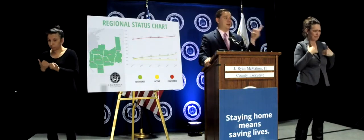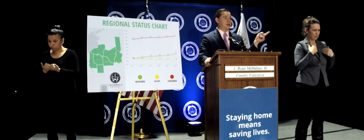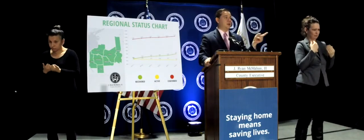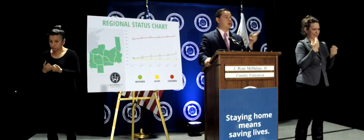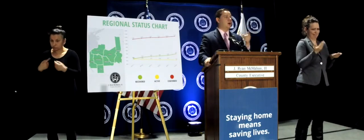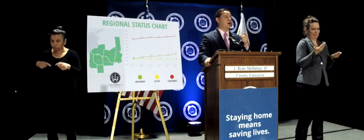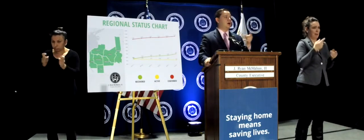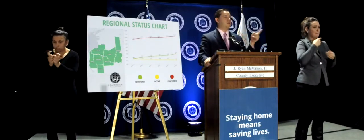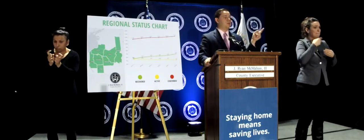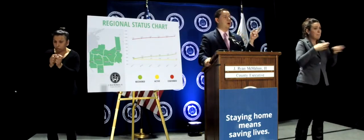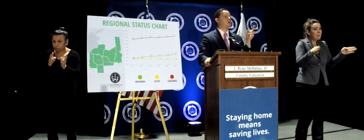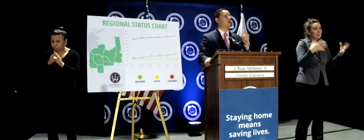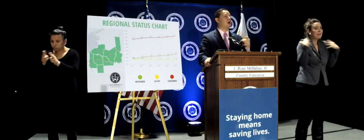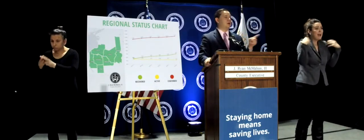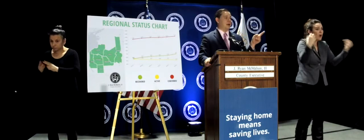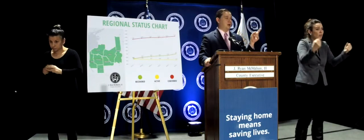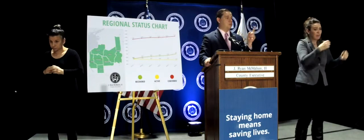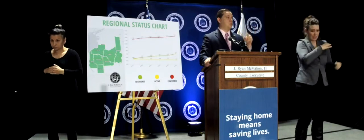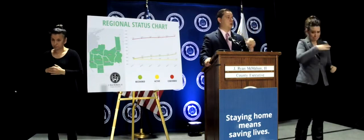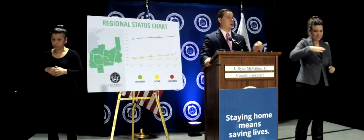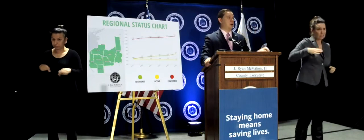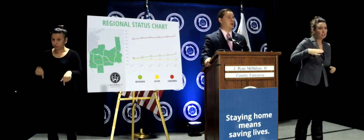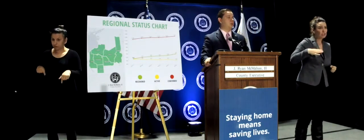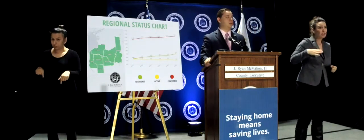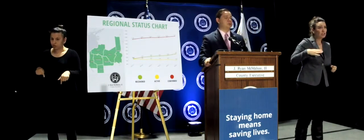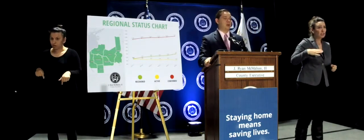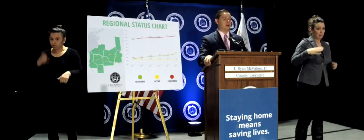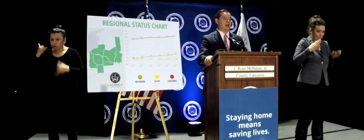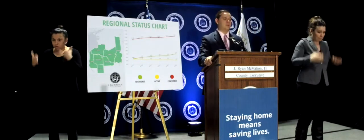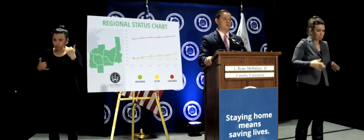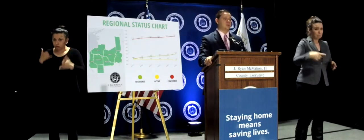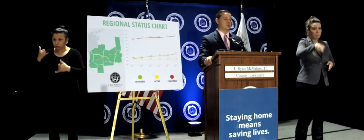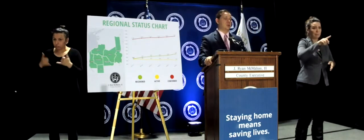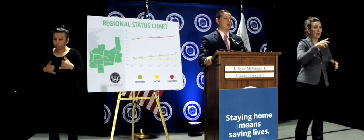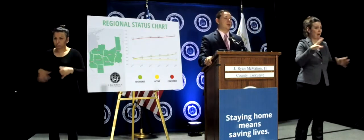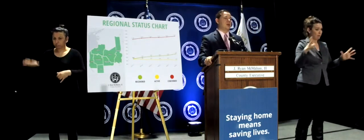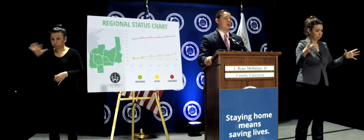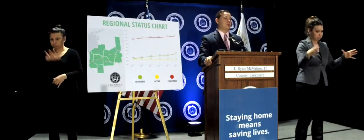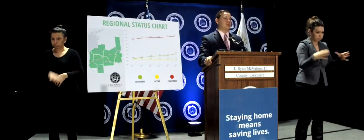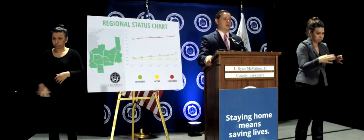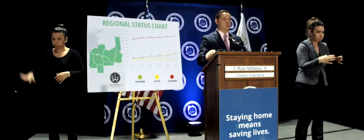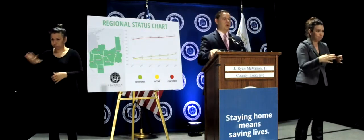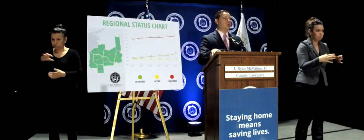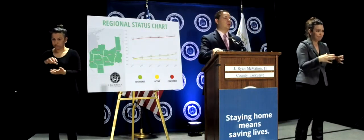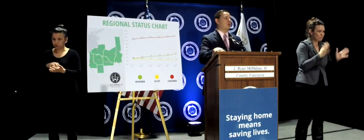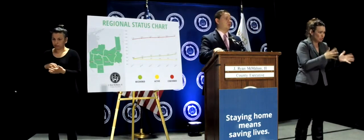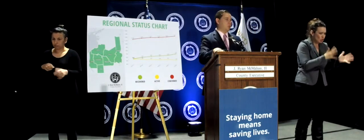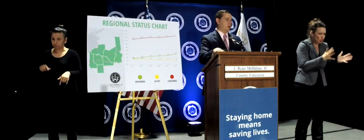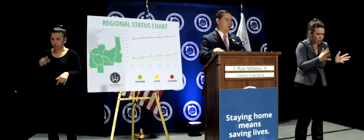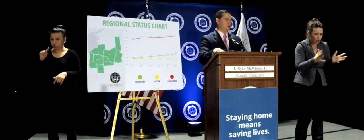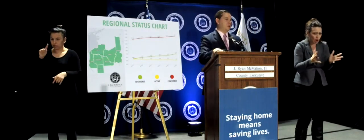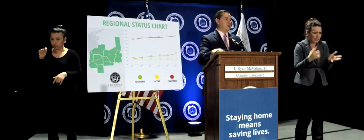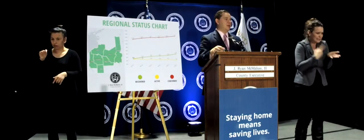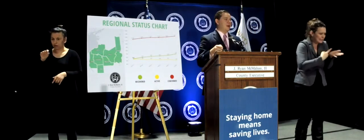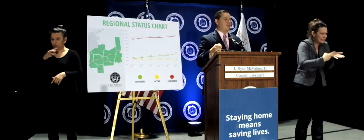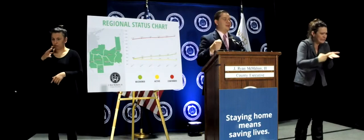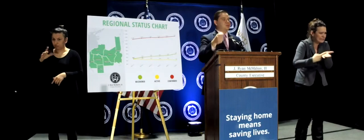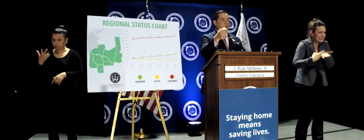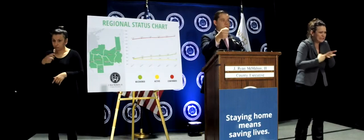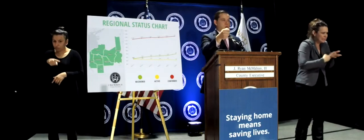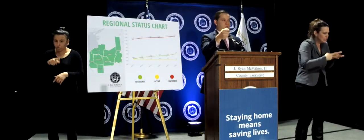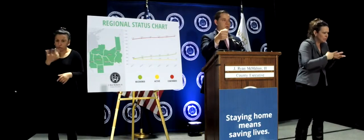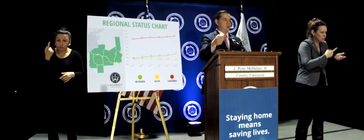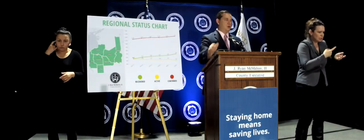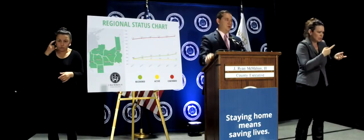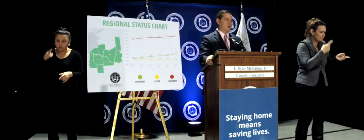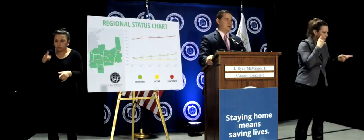talked today from our county region. They all had a conversation, and we say, what are you comfortable with? And then that's